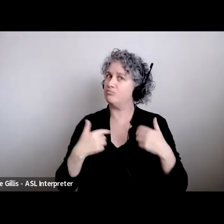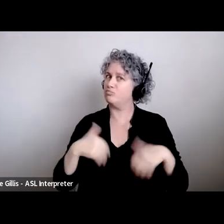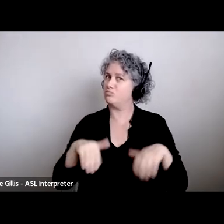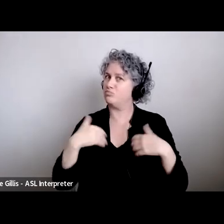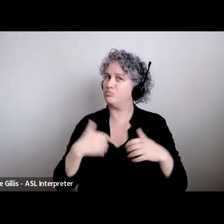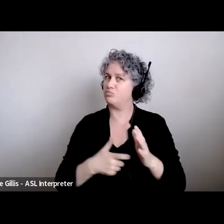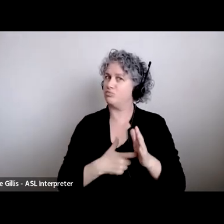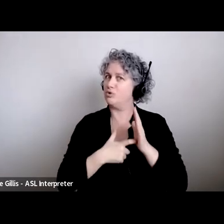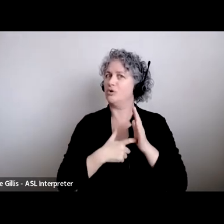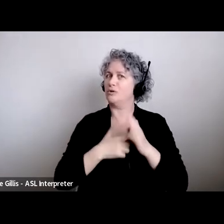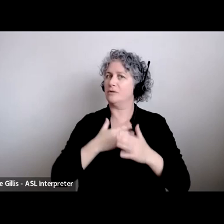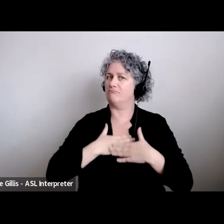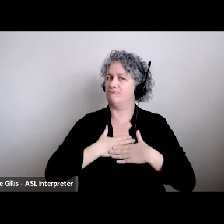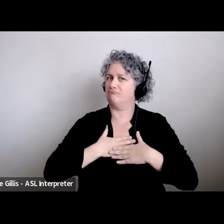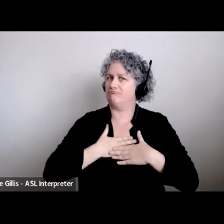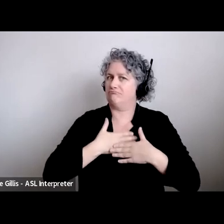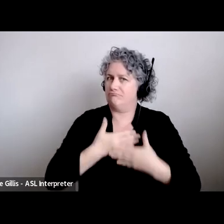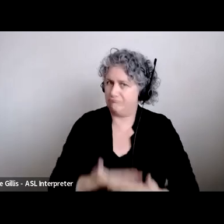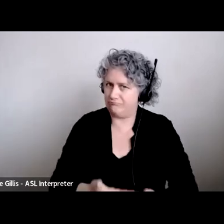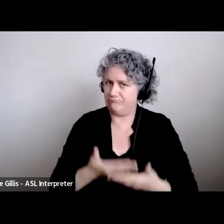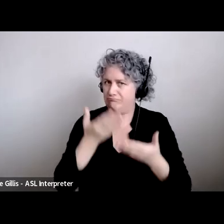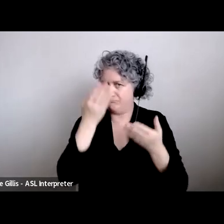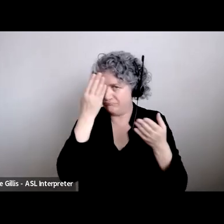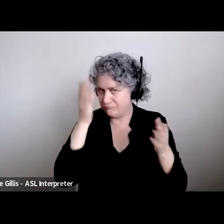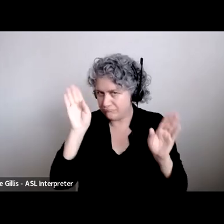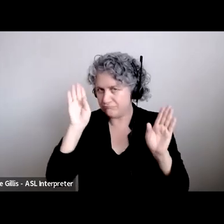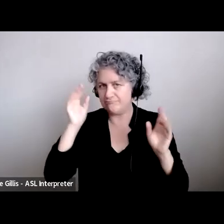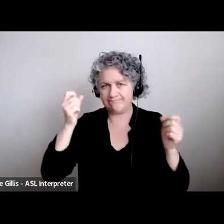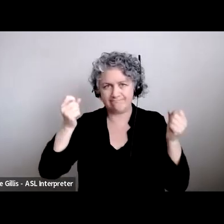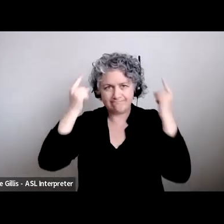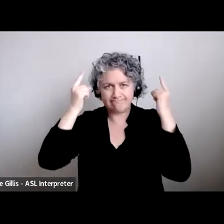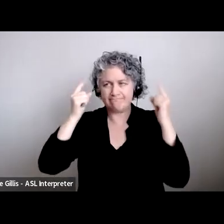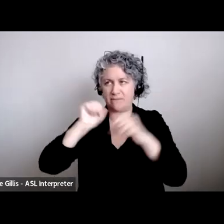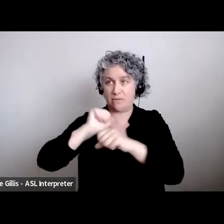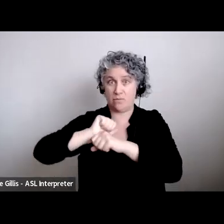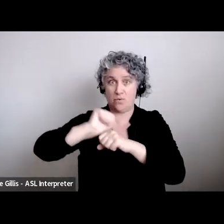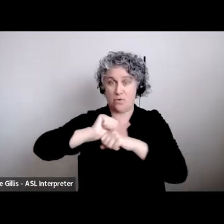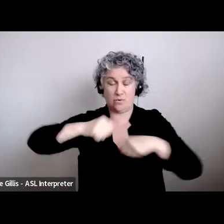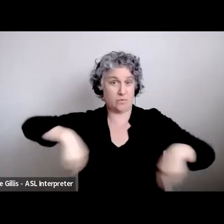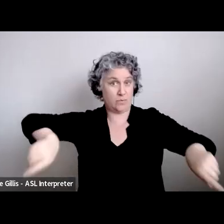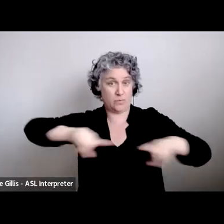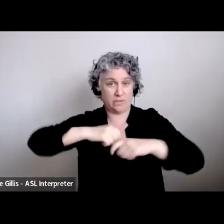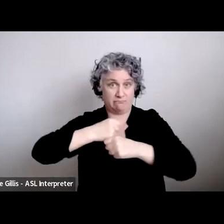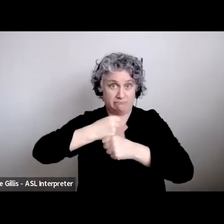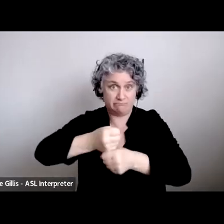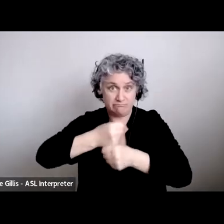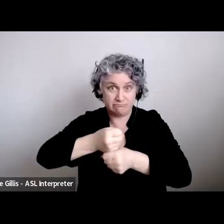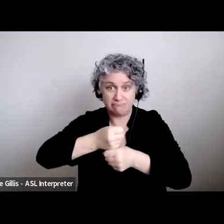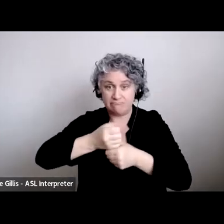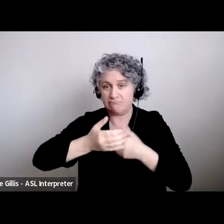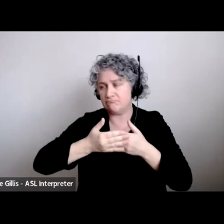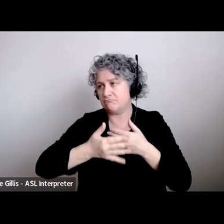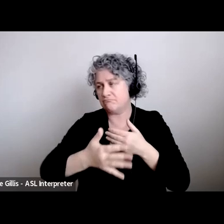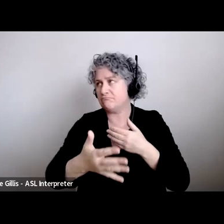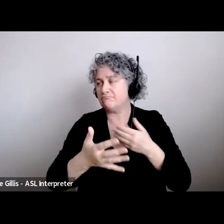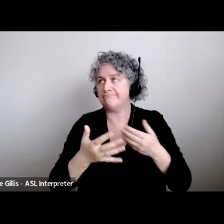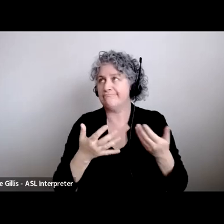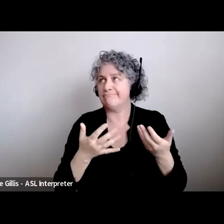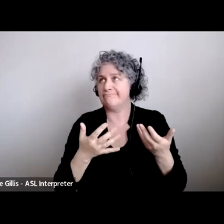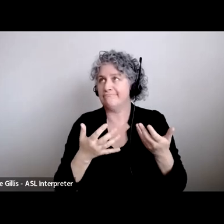some willingness to understand that the work we were creating was something